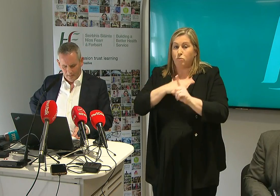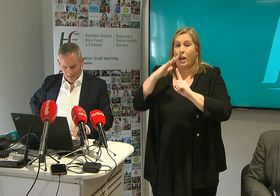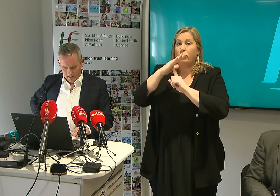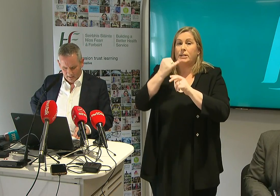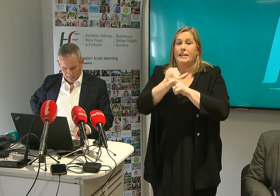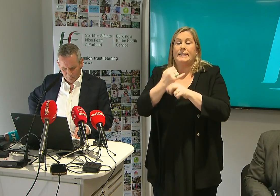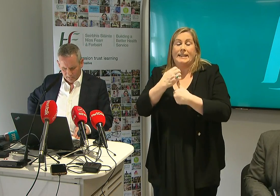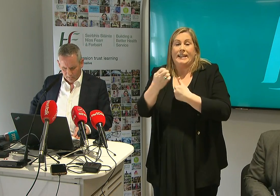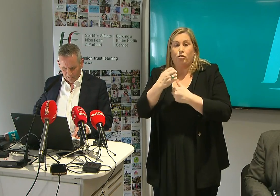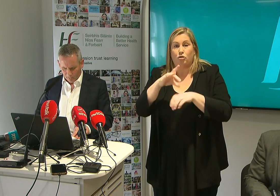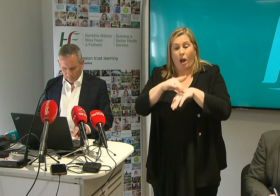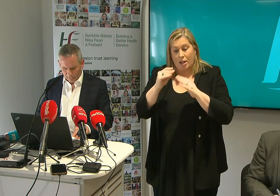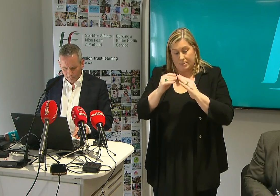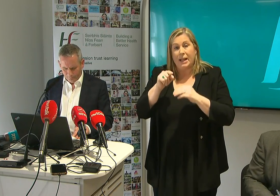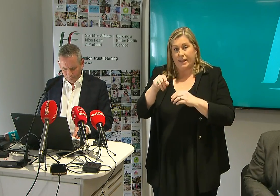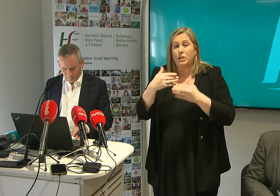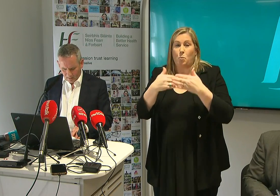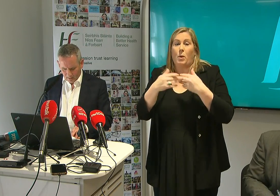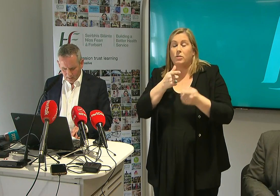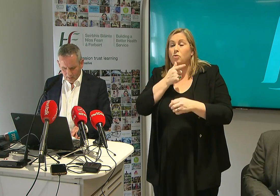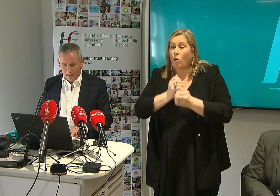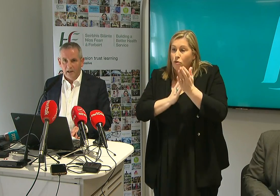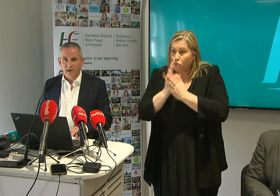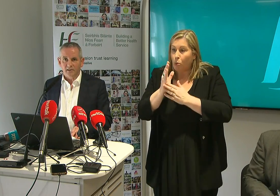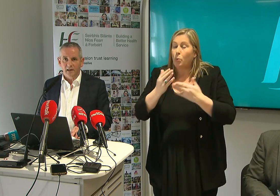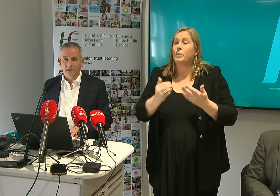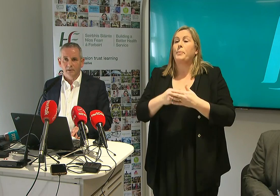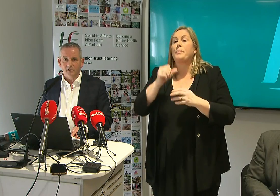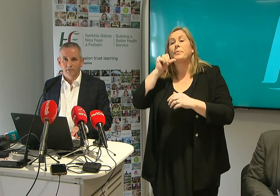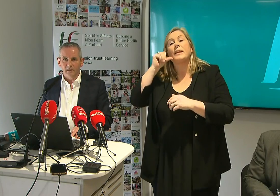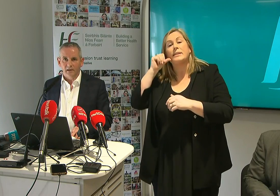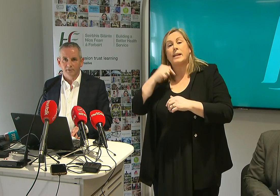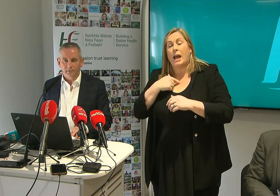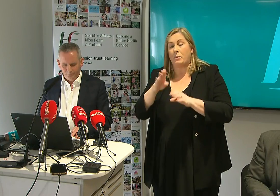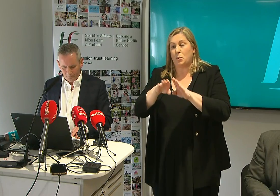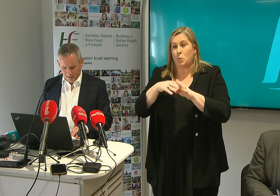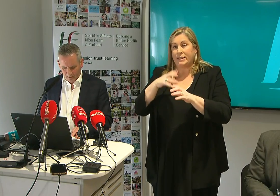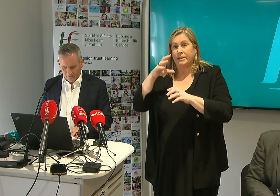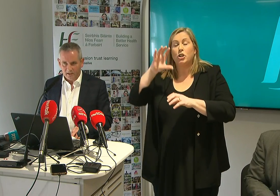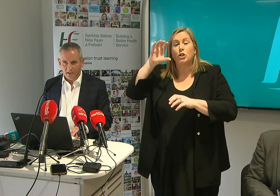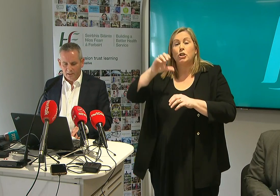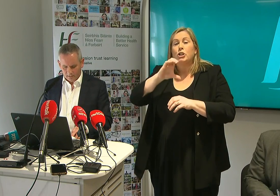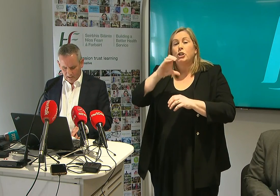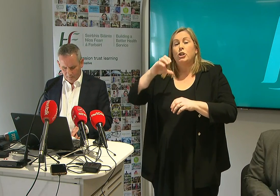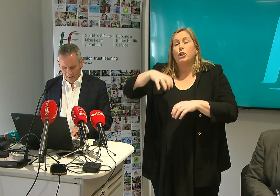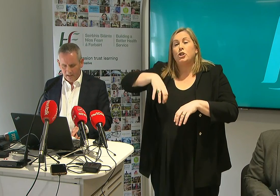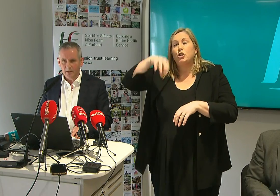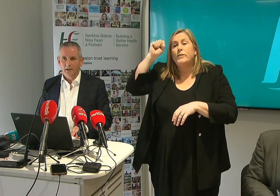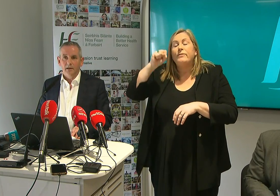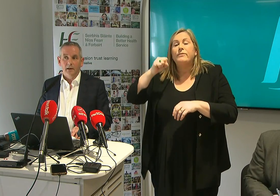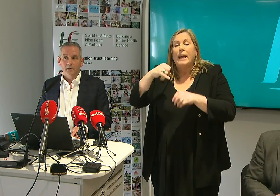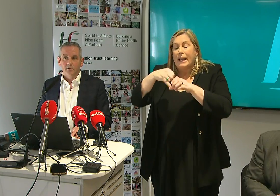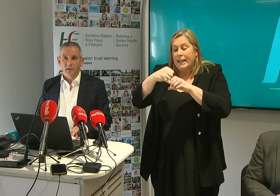hospital, and that's what they're currently working through. I held yesterday with the Chief Clinical Officer of the HSE, Dr. Colm